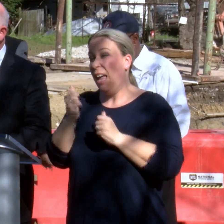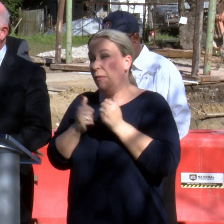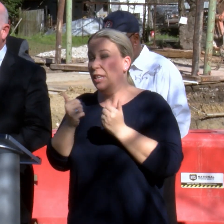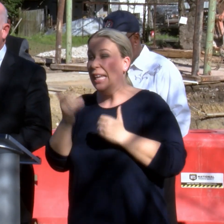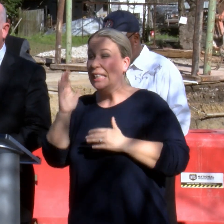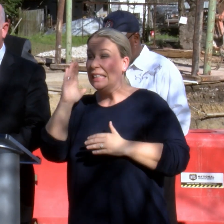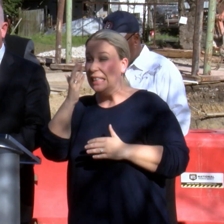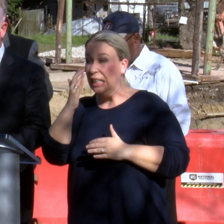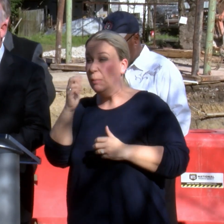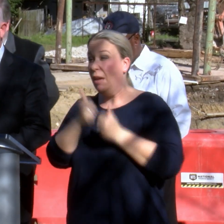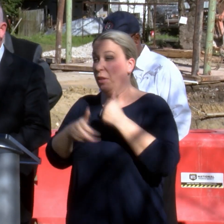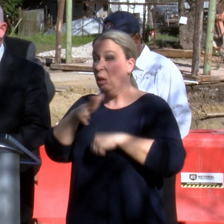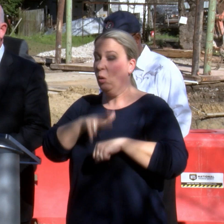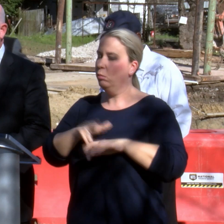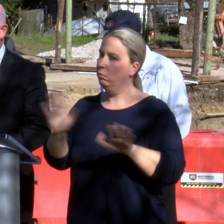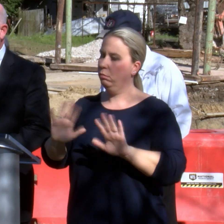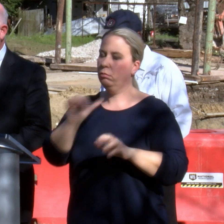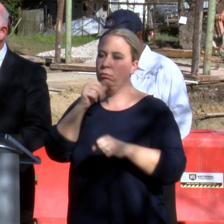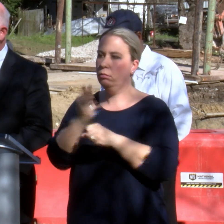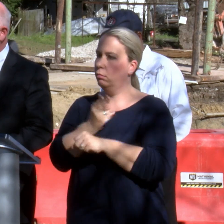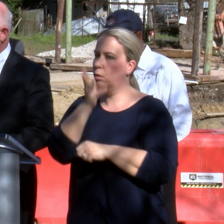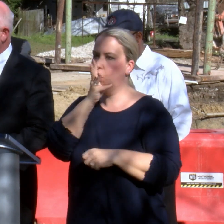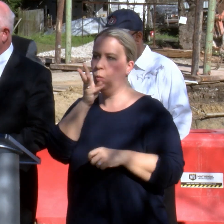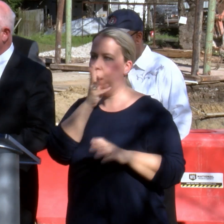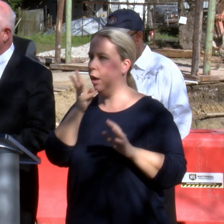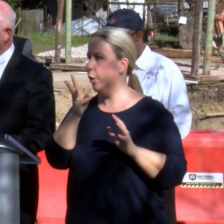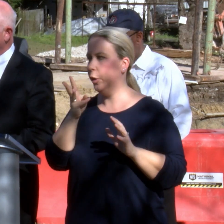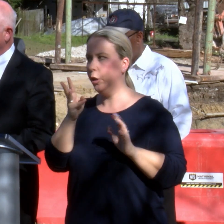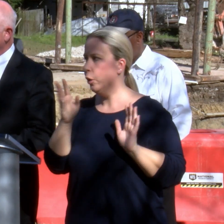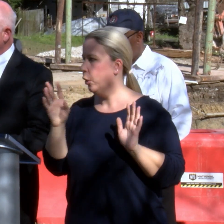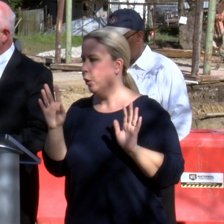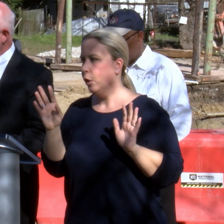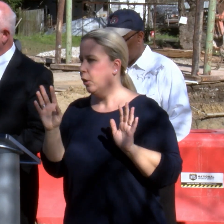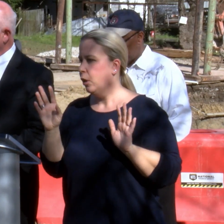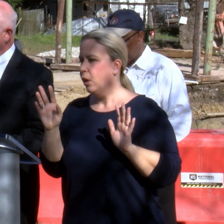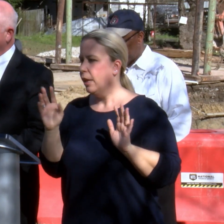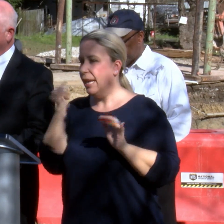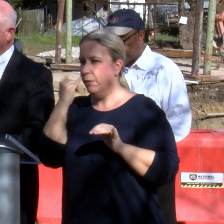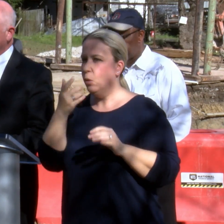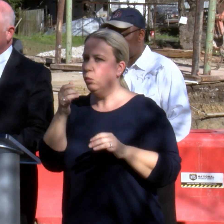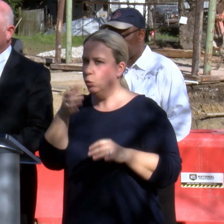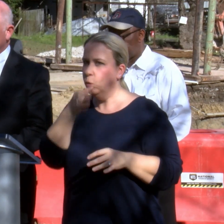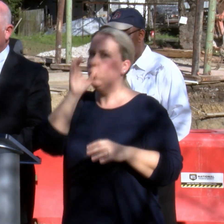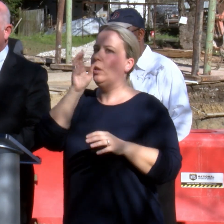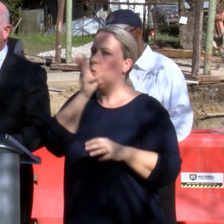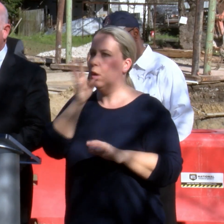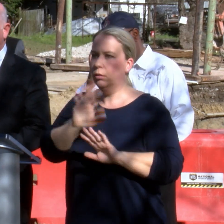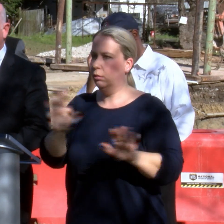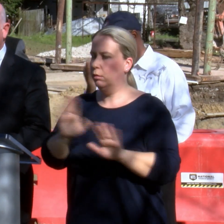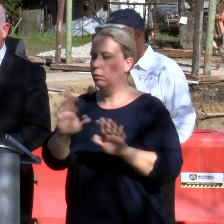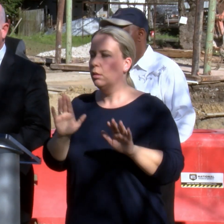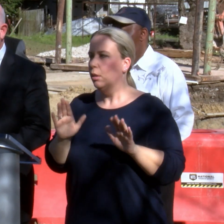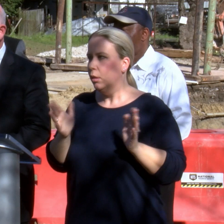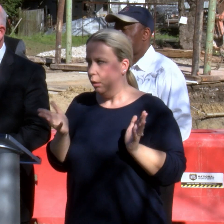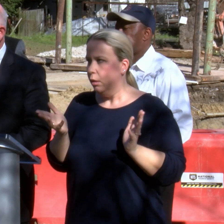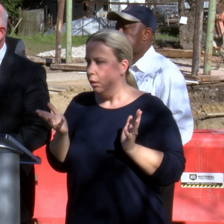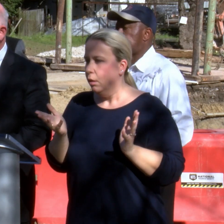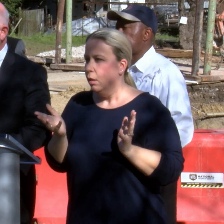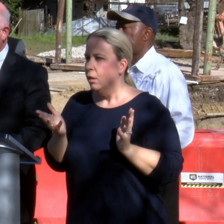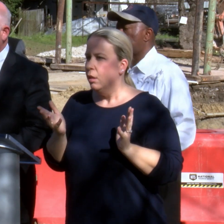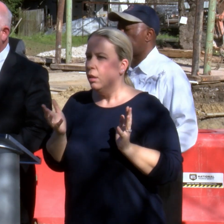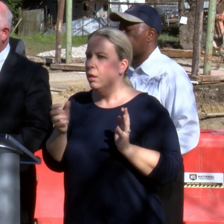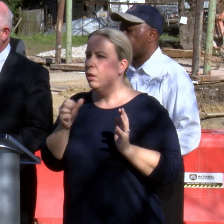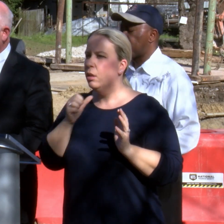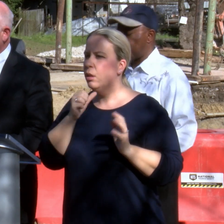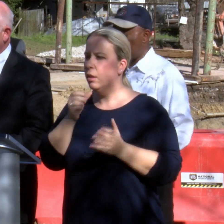normal, but remind people not to be using the water for anything that would wind up with you consuming that water. And so we think about you're not